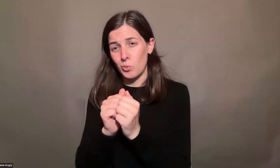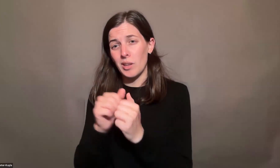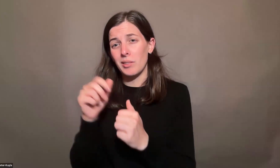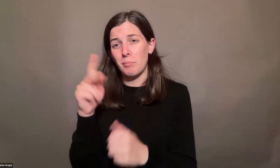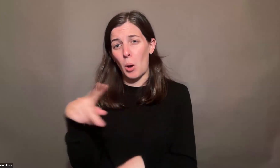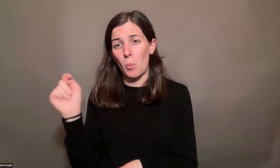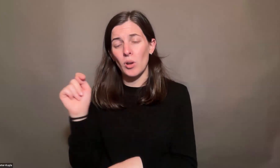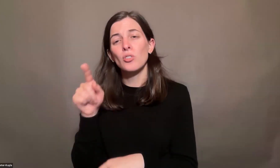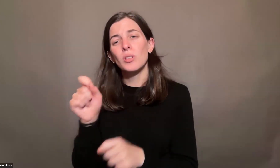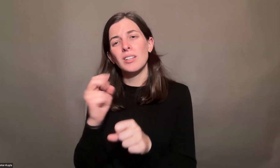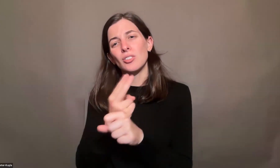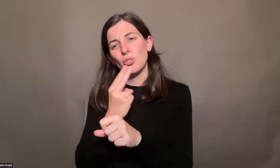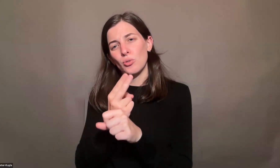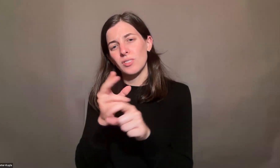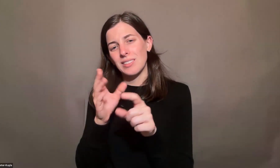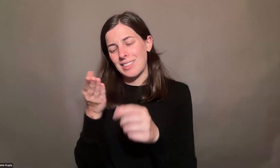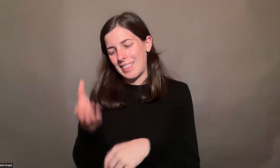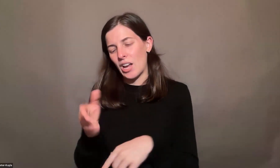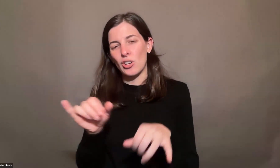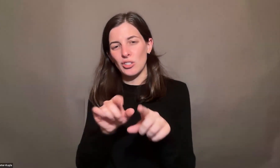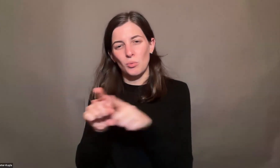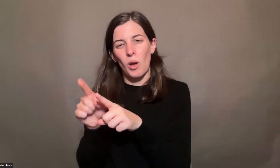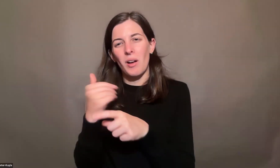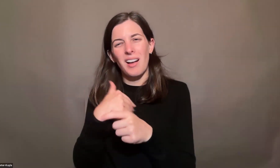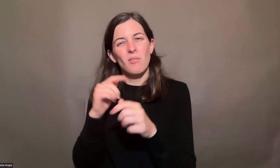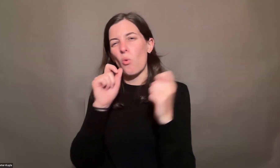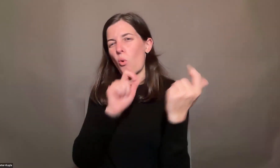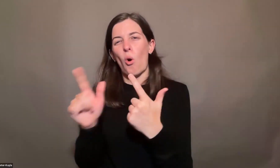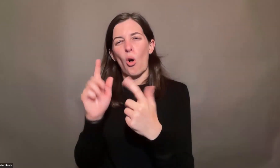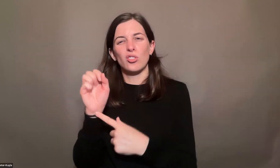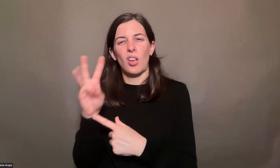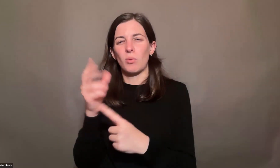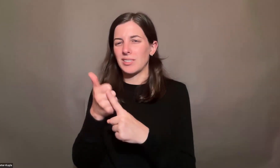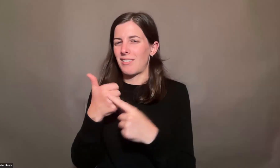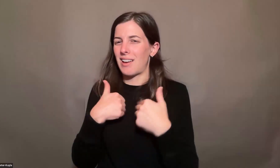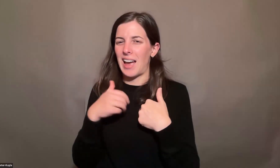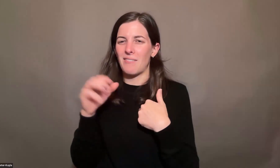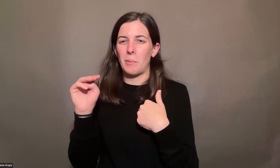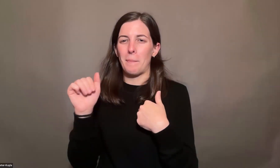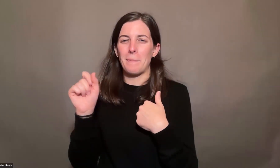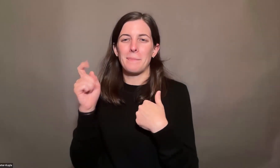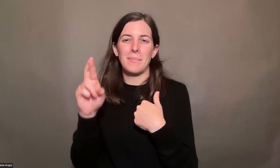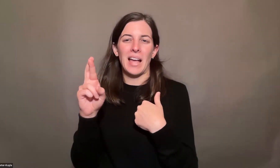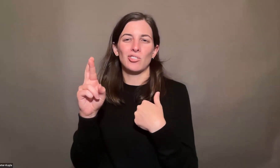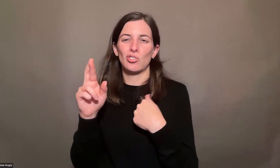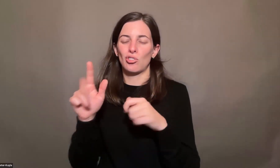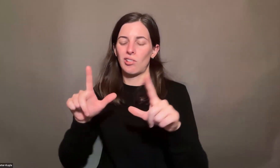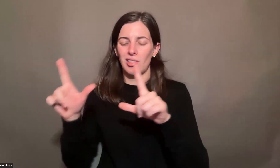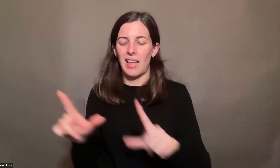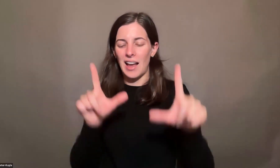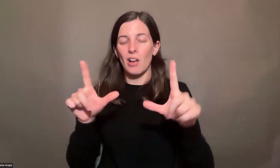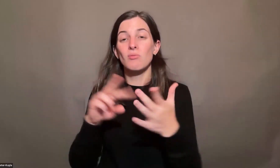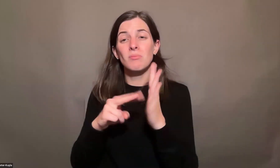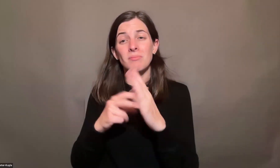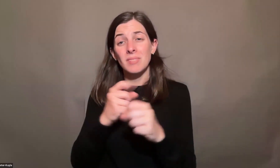all software will have a version of a master layout. Make sure your master layout is accessible, so make sure that colors work, and if